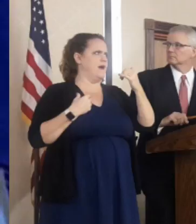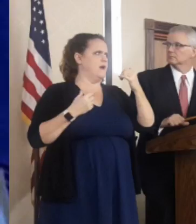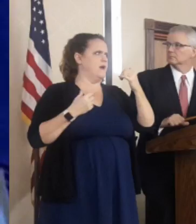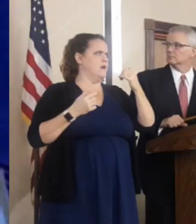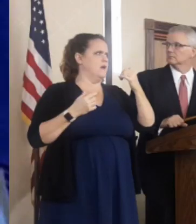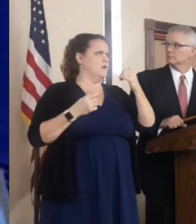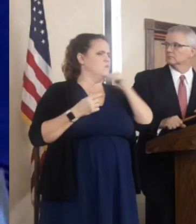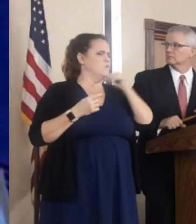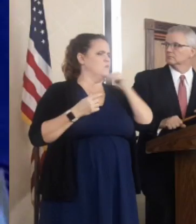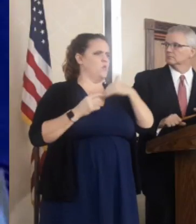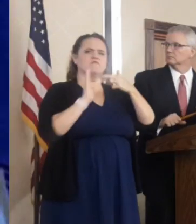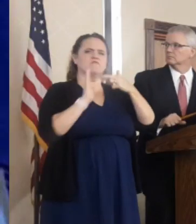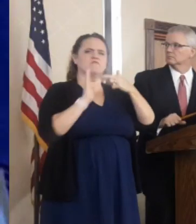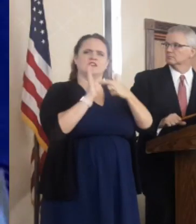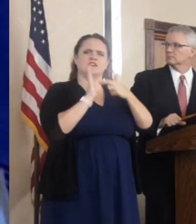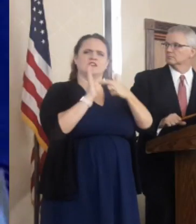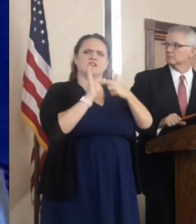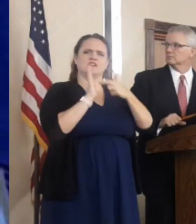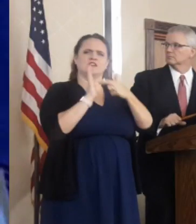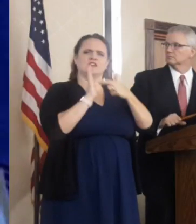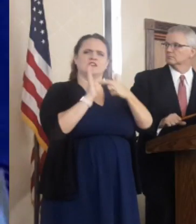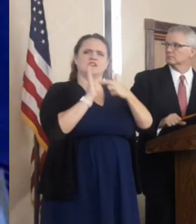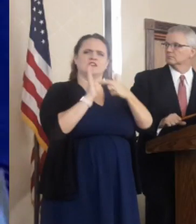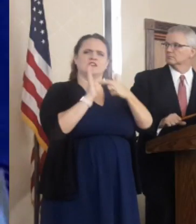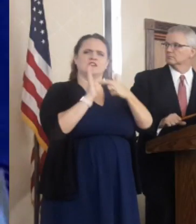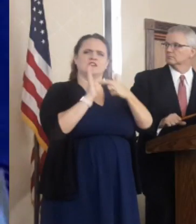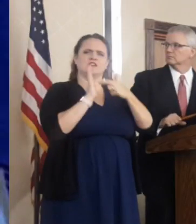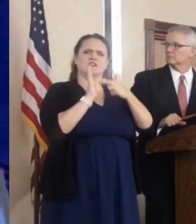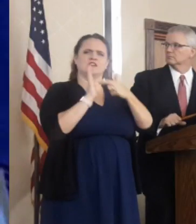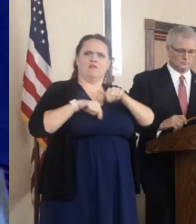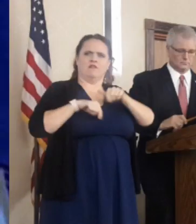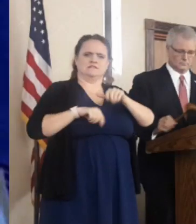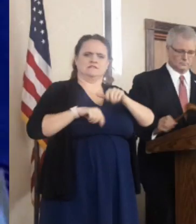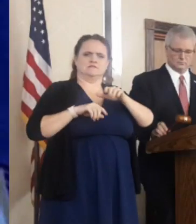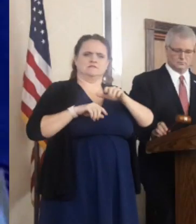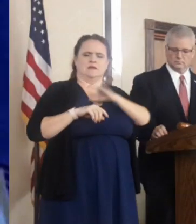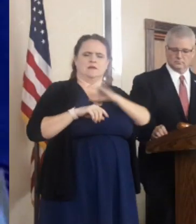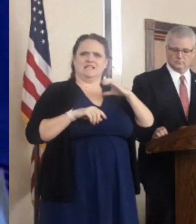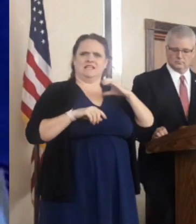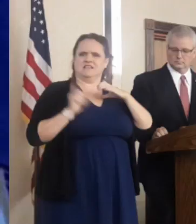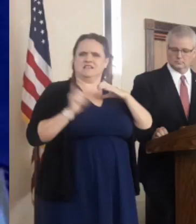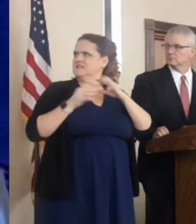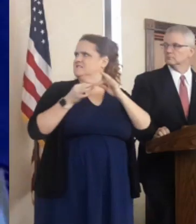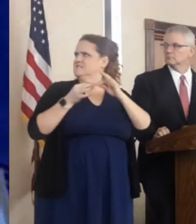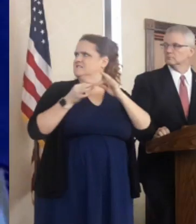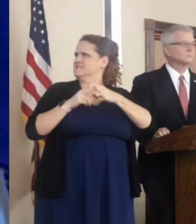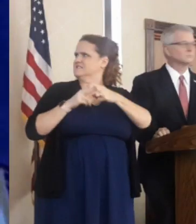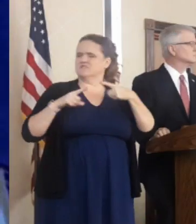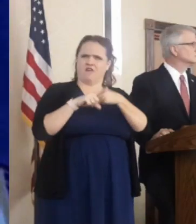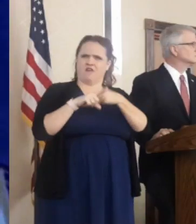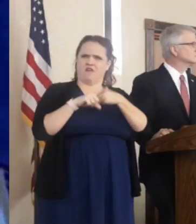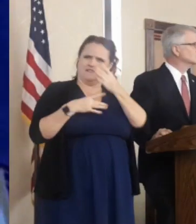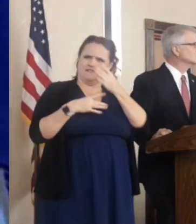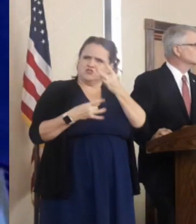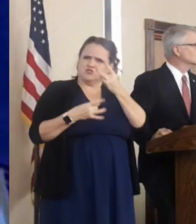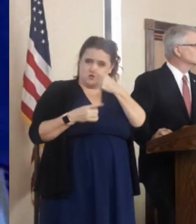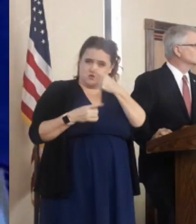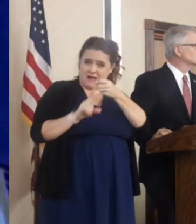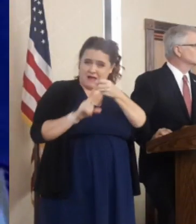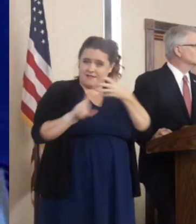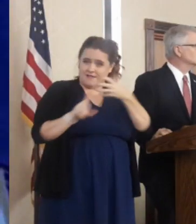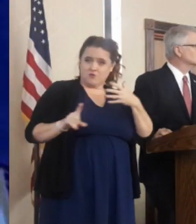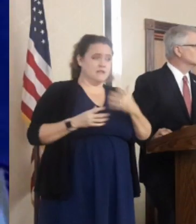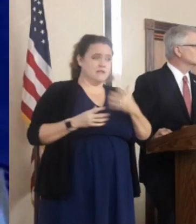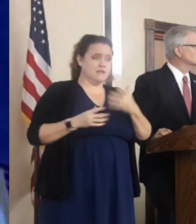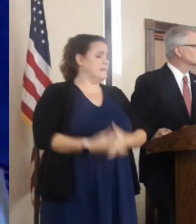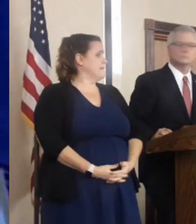a link on there at the very bottom. Said please consider donating. Actually, it's actually very constructive. The person, it's something, a guy gives